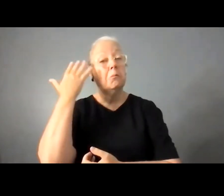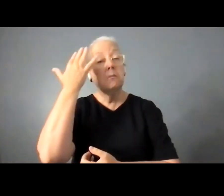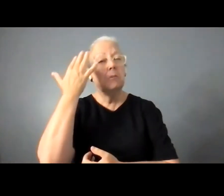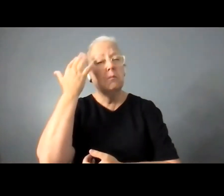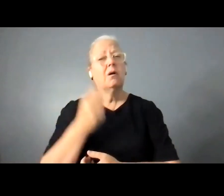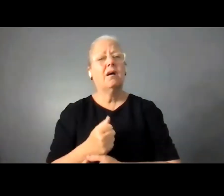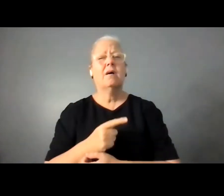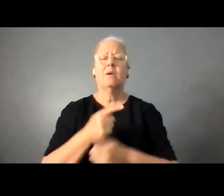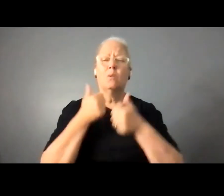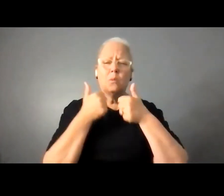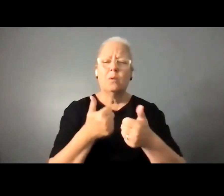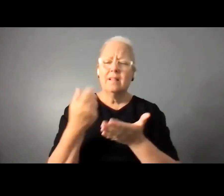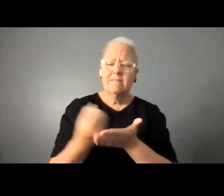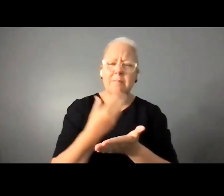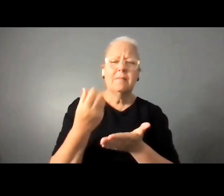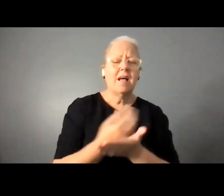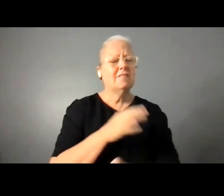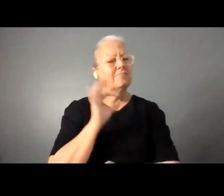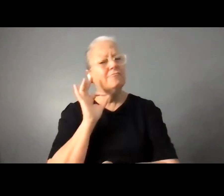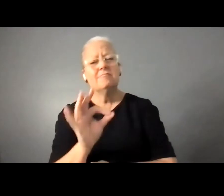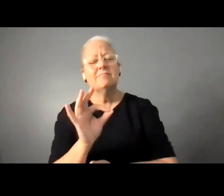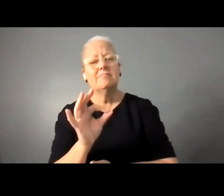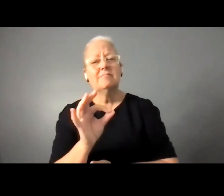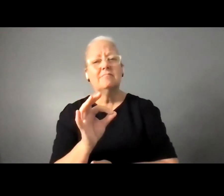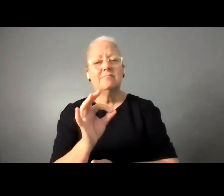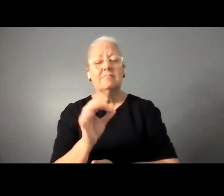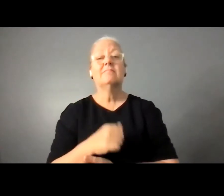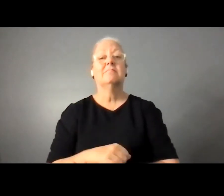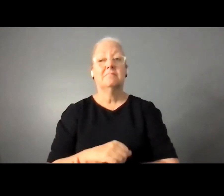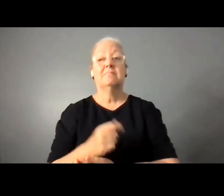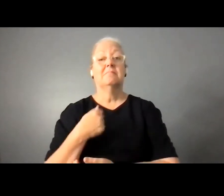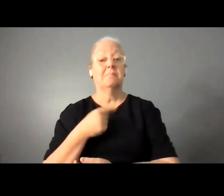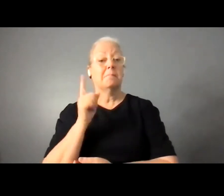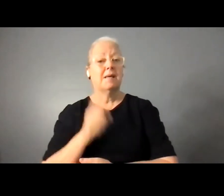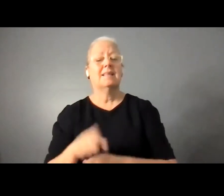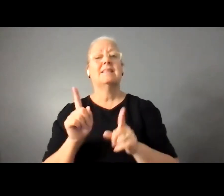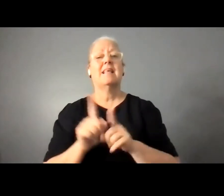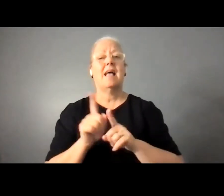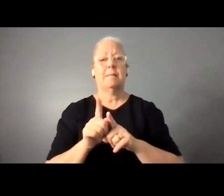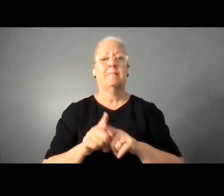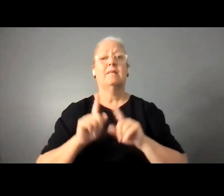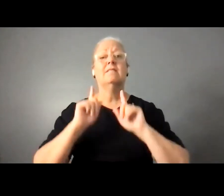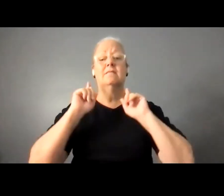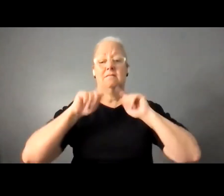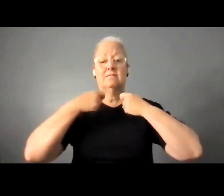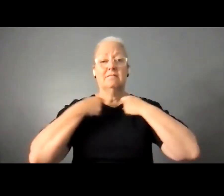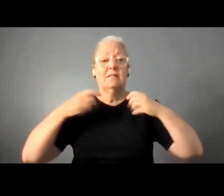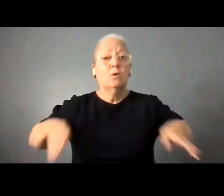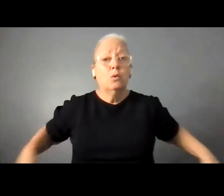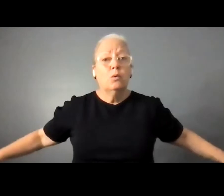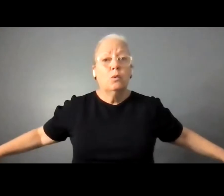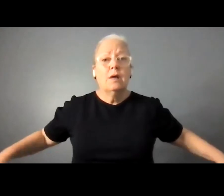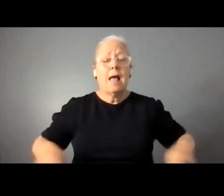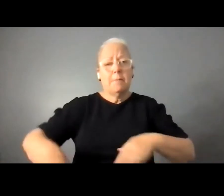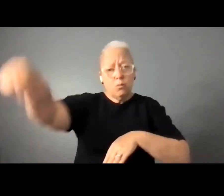demonstrates what I said at the beginning, that we do not need to have a cape to be a superhero. All of us can be